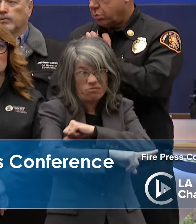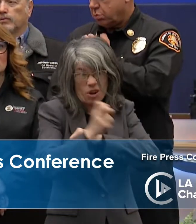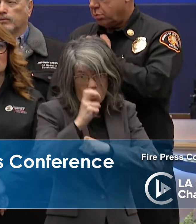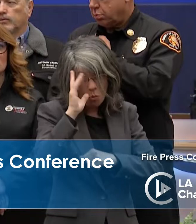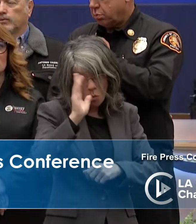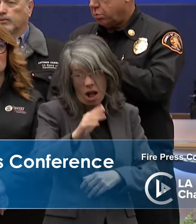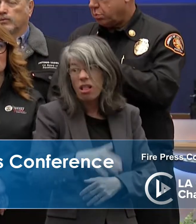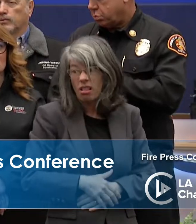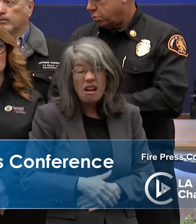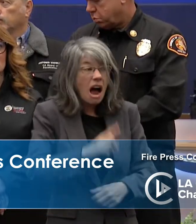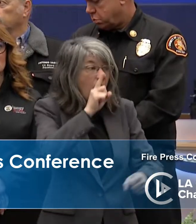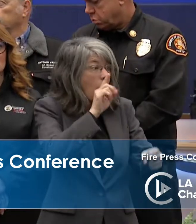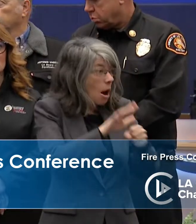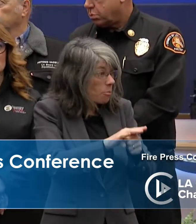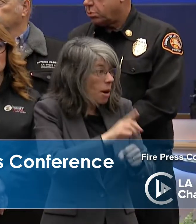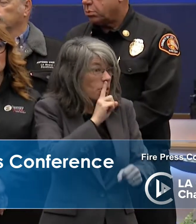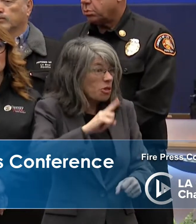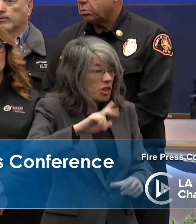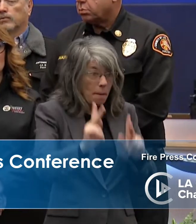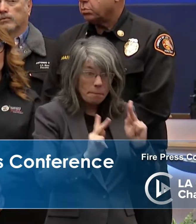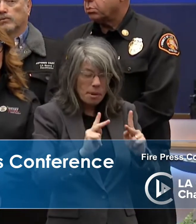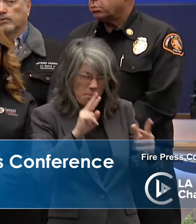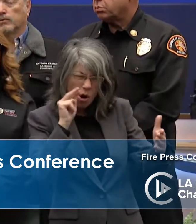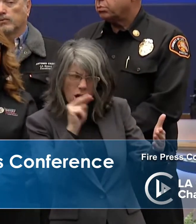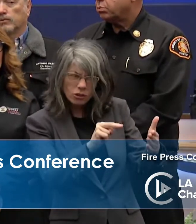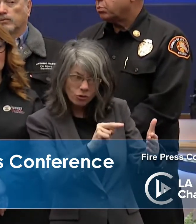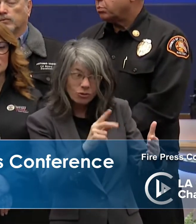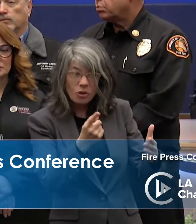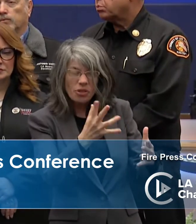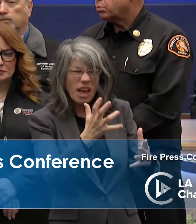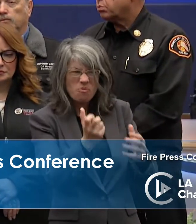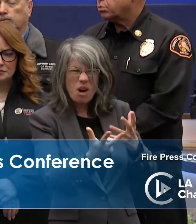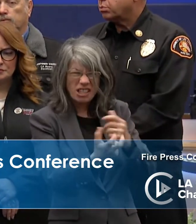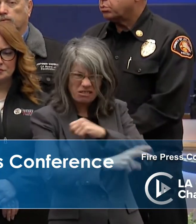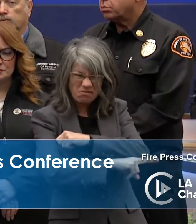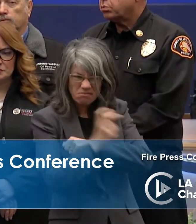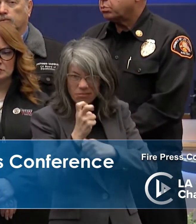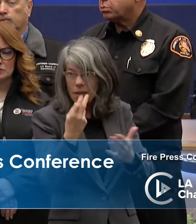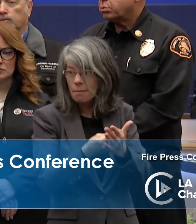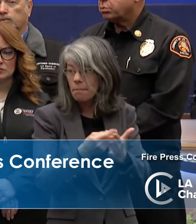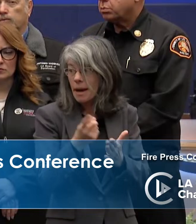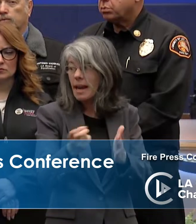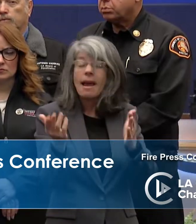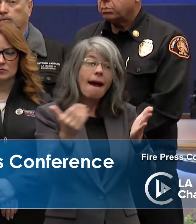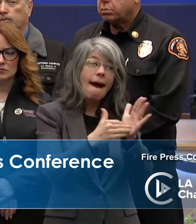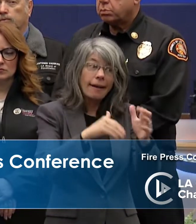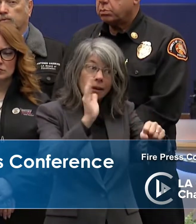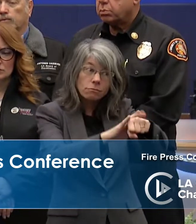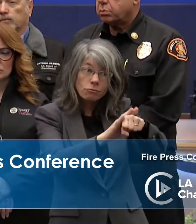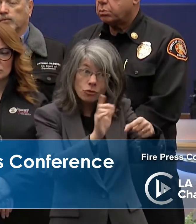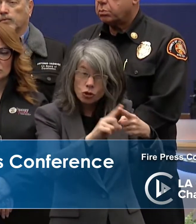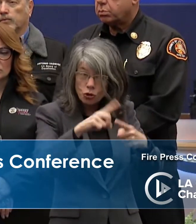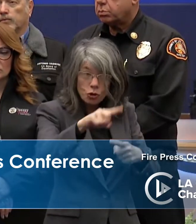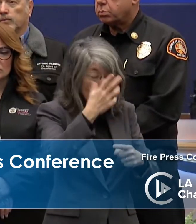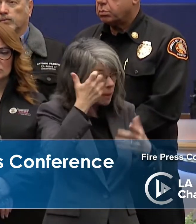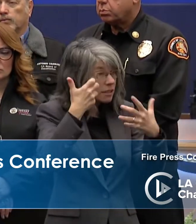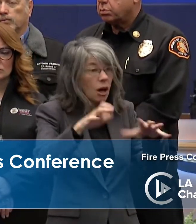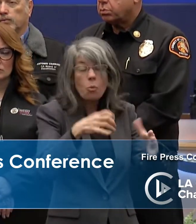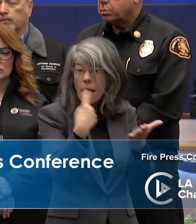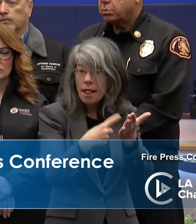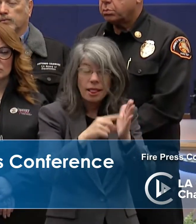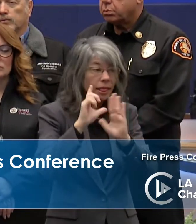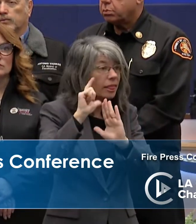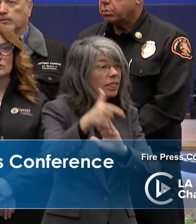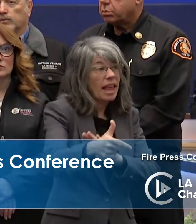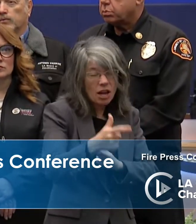I will guarantee you there are people who are looking at this to rip them off. Here again is your warning, because I don't want any discussion